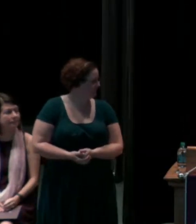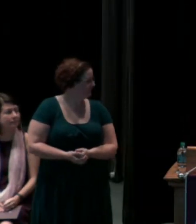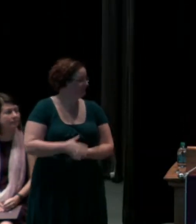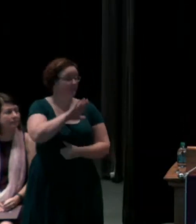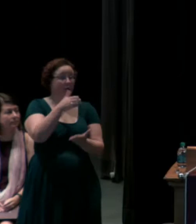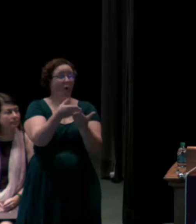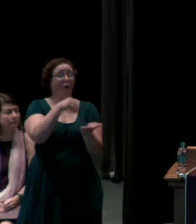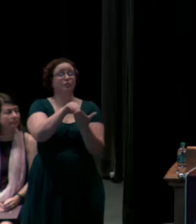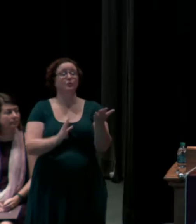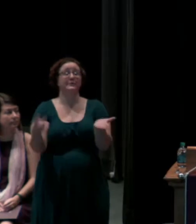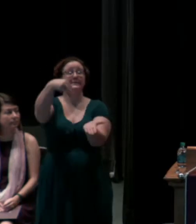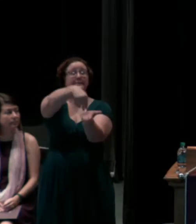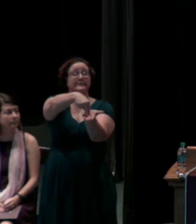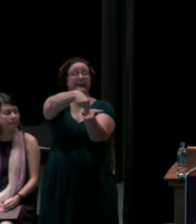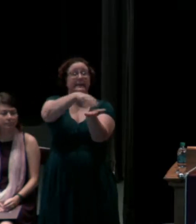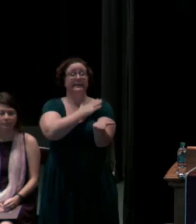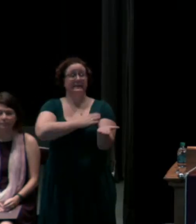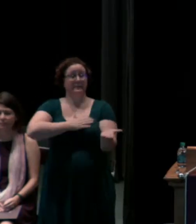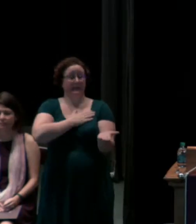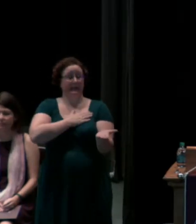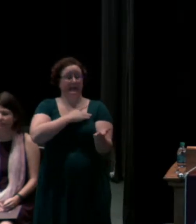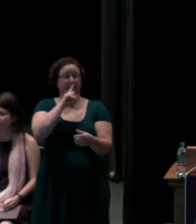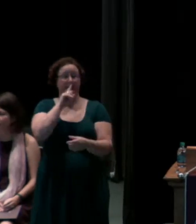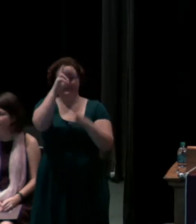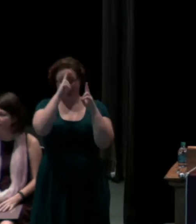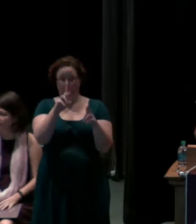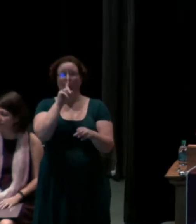All students, please rise as we recite the Honor Pledge together.